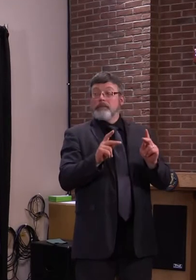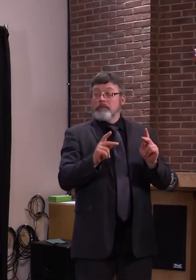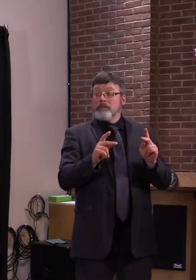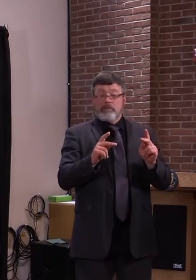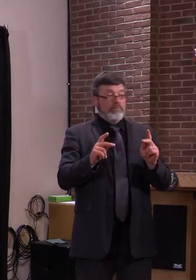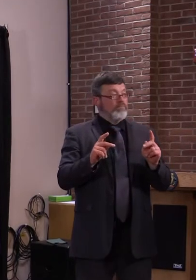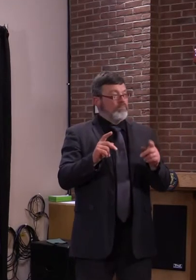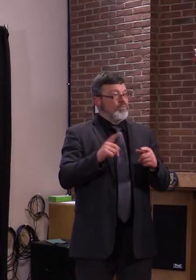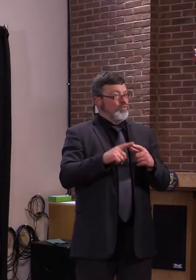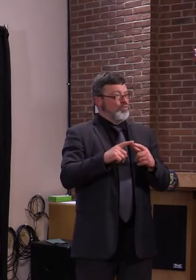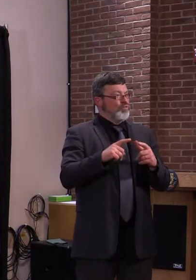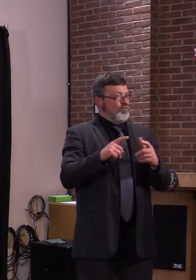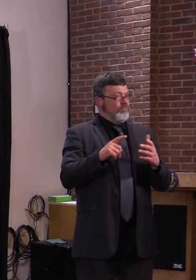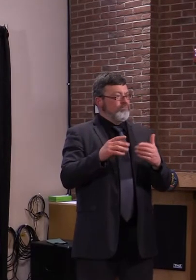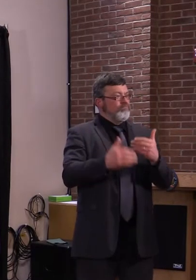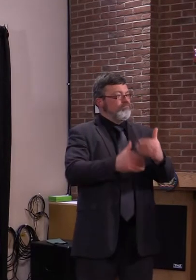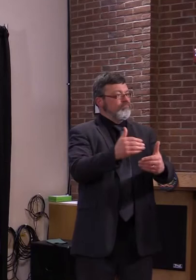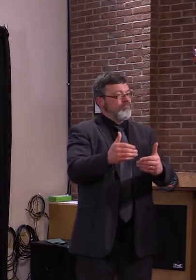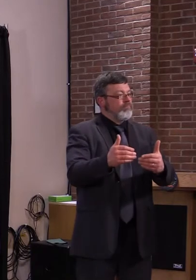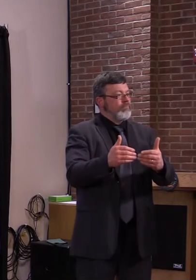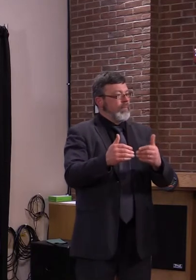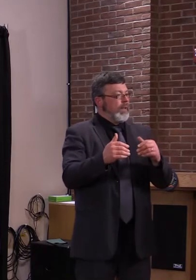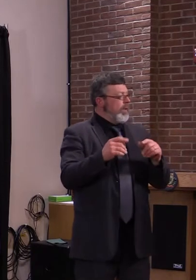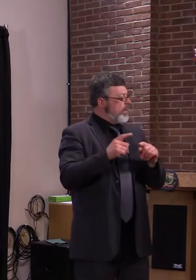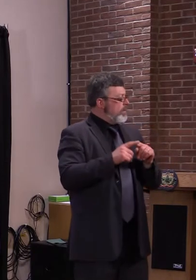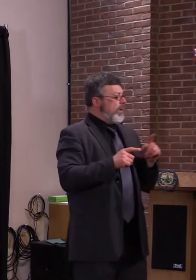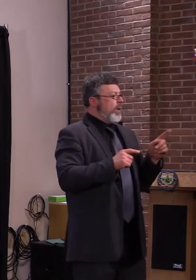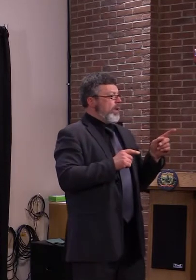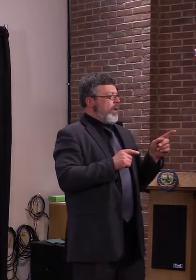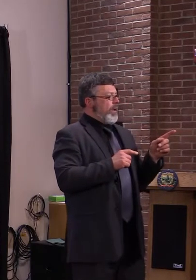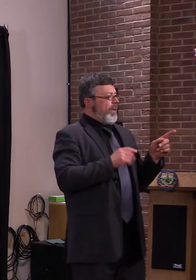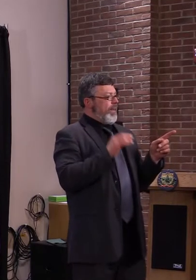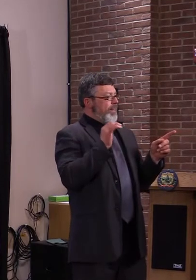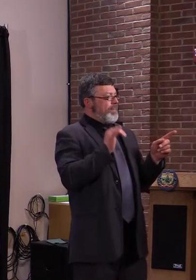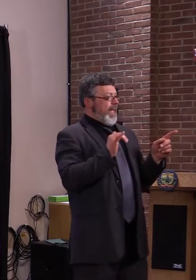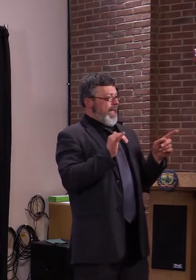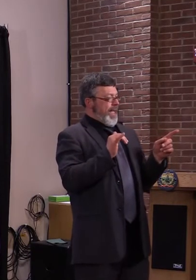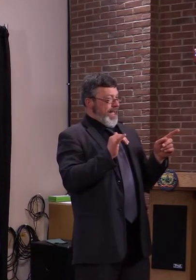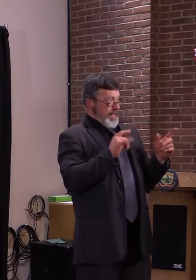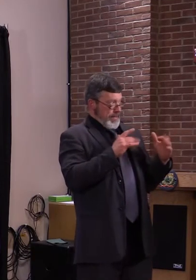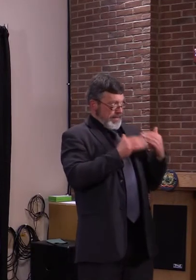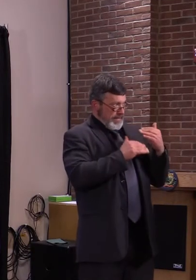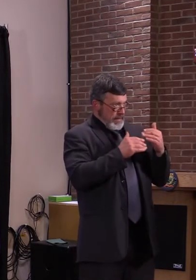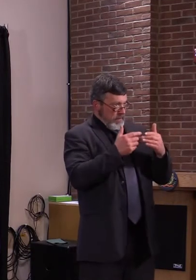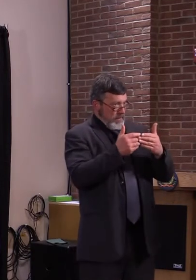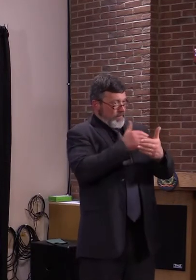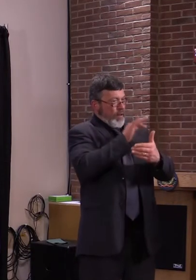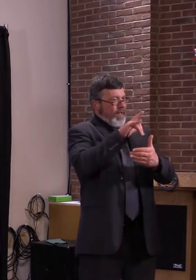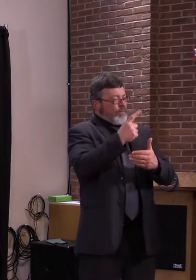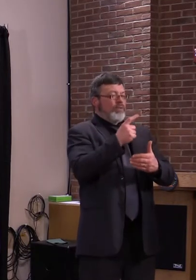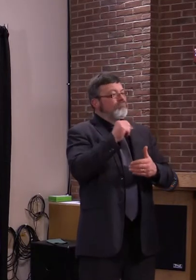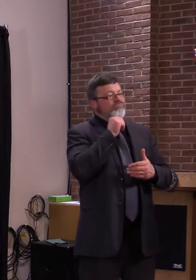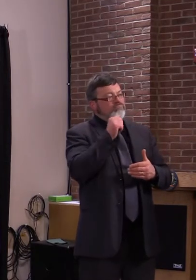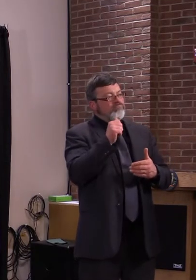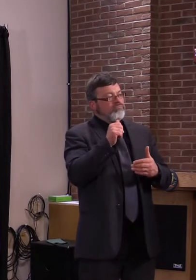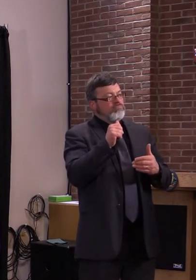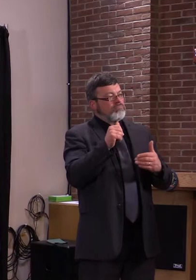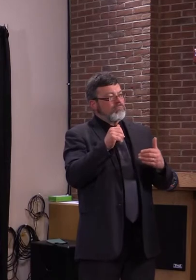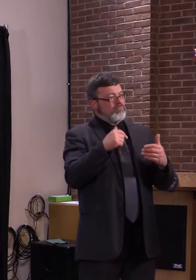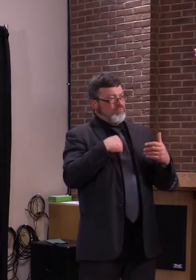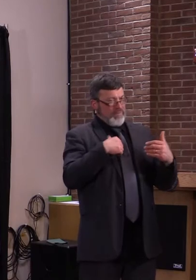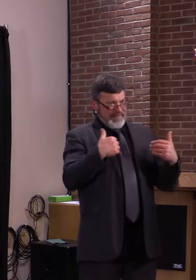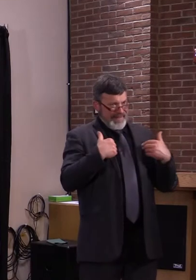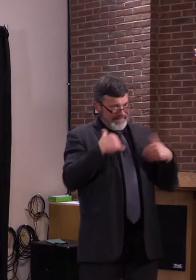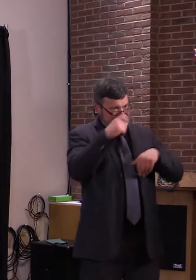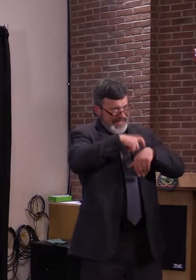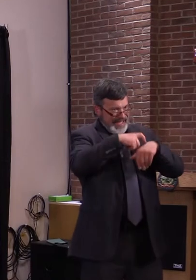put this into this wouldn't have been put into place before July 1. So this gives us an opportunity to work between now and then for